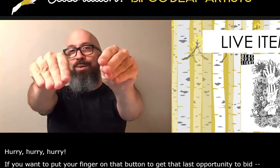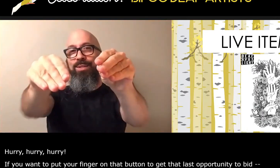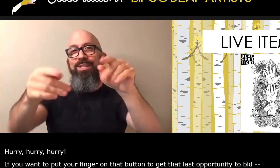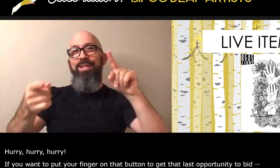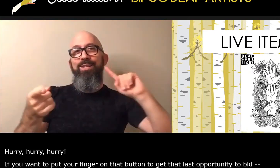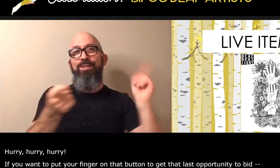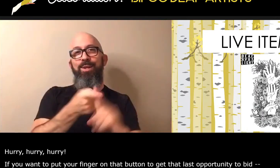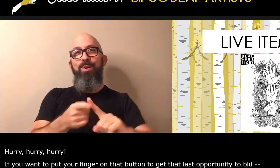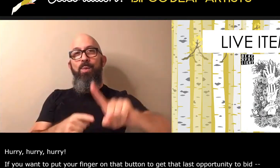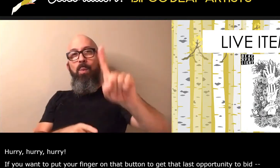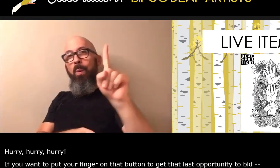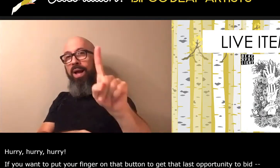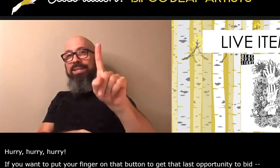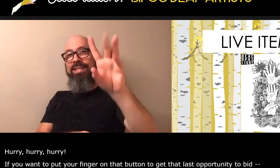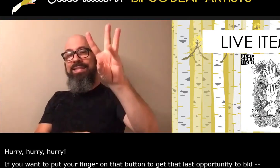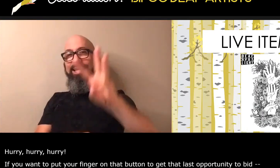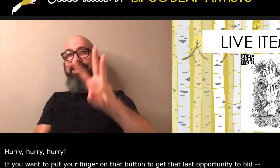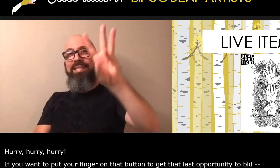Sold